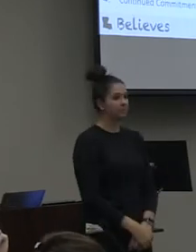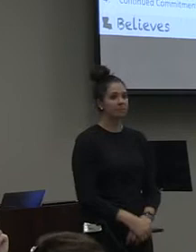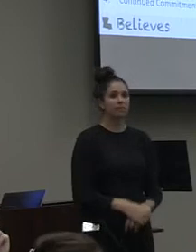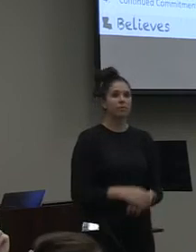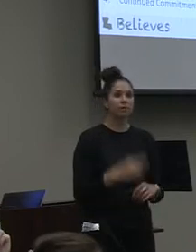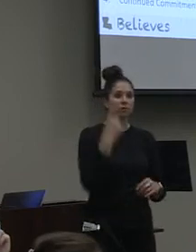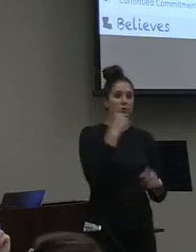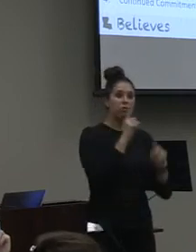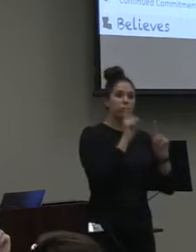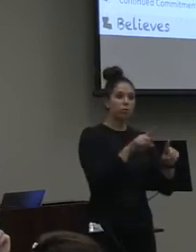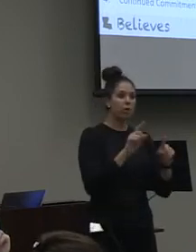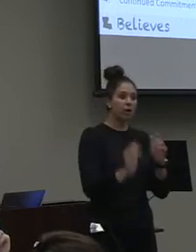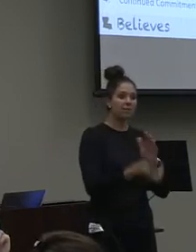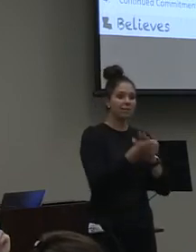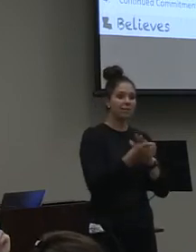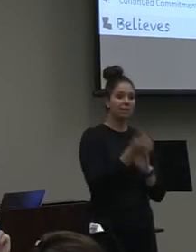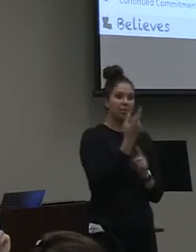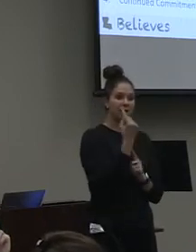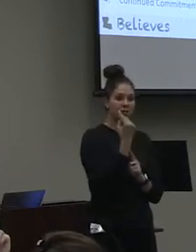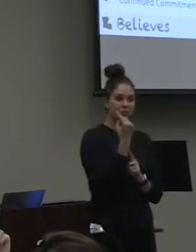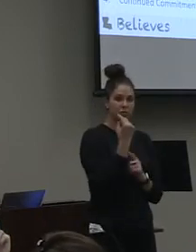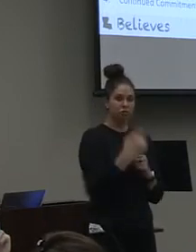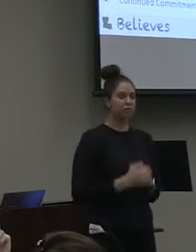And so the report addendum last year